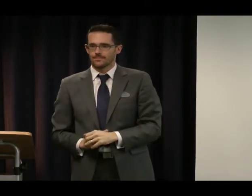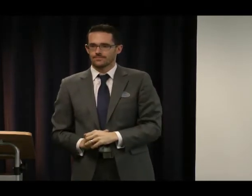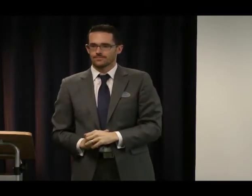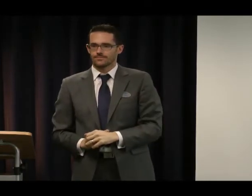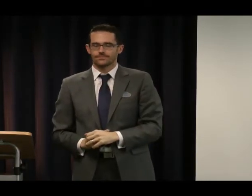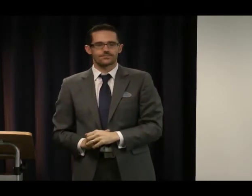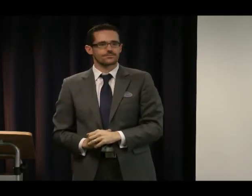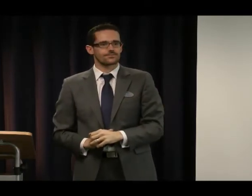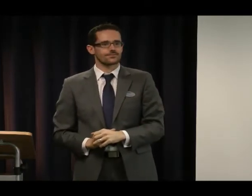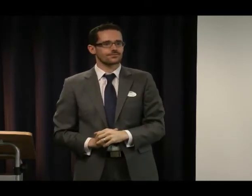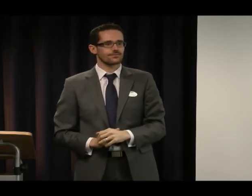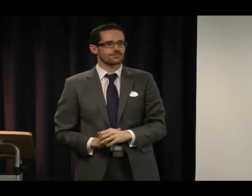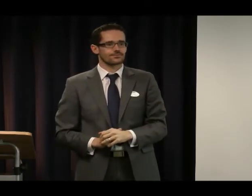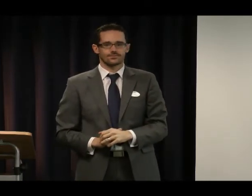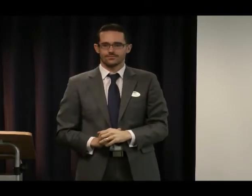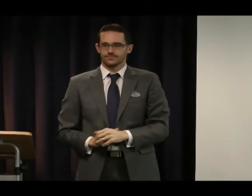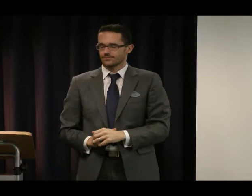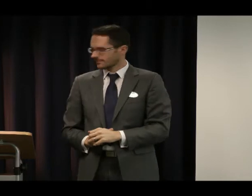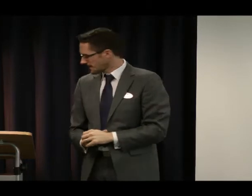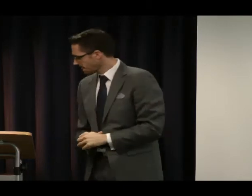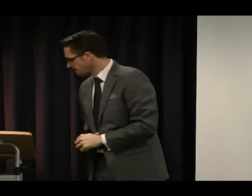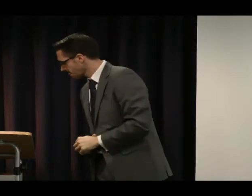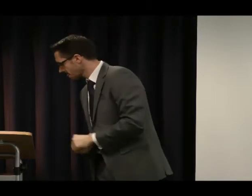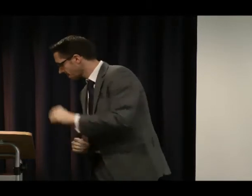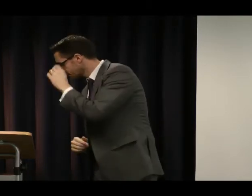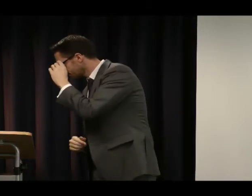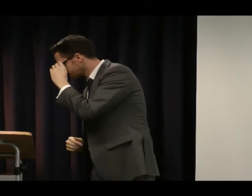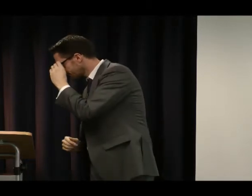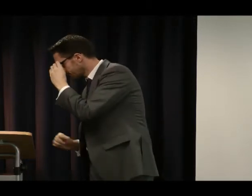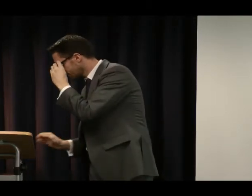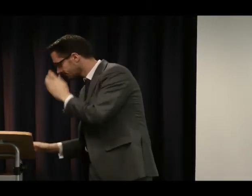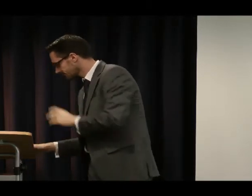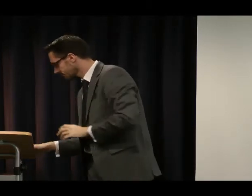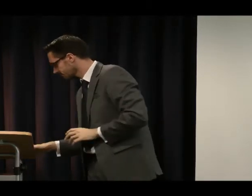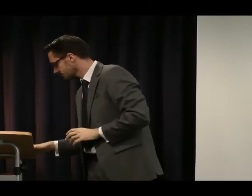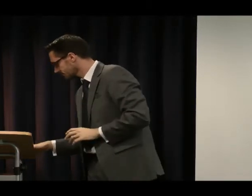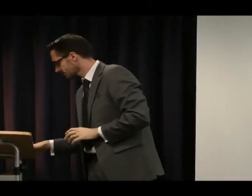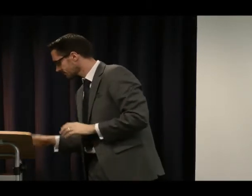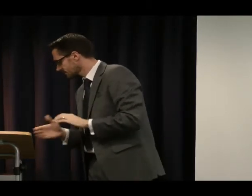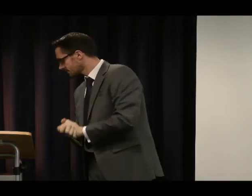financial services with the Ombudsman alongside them is really important.